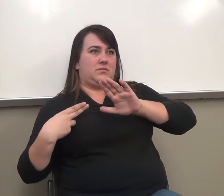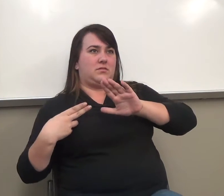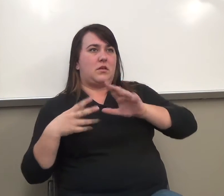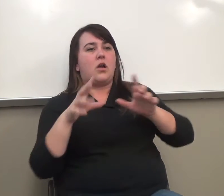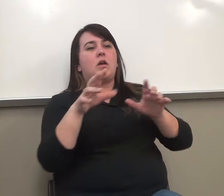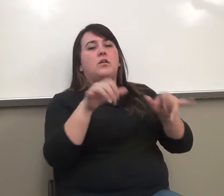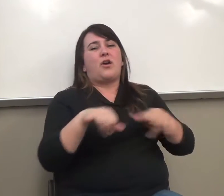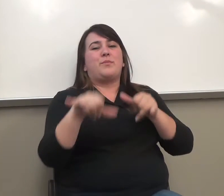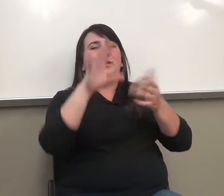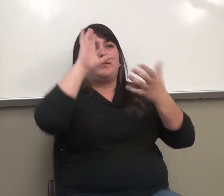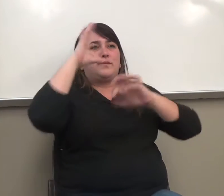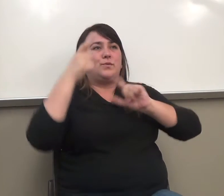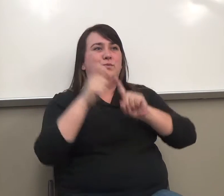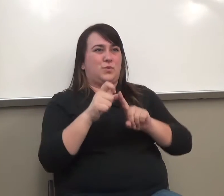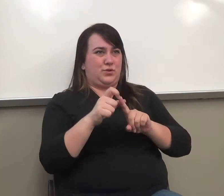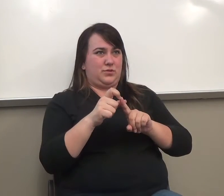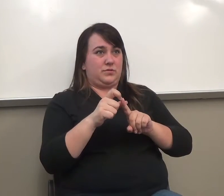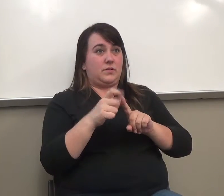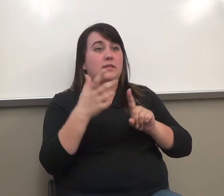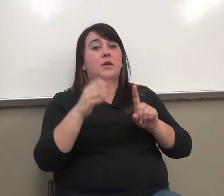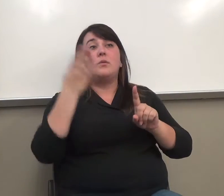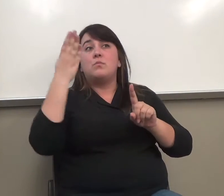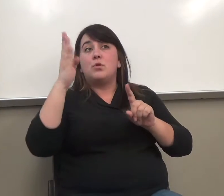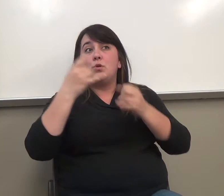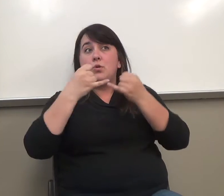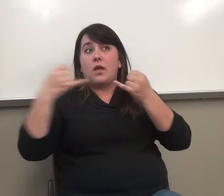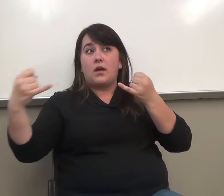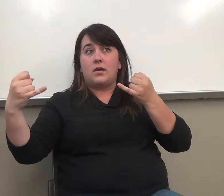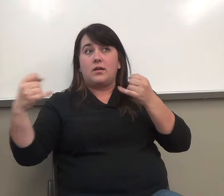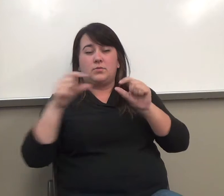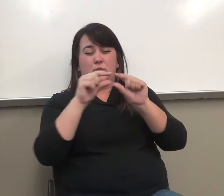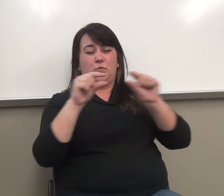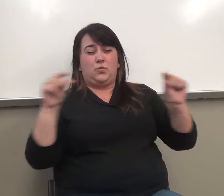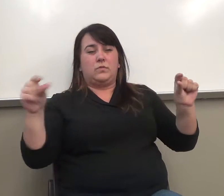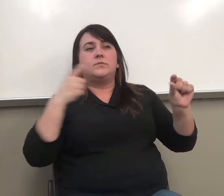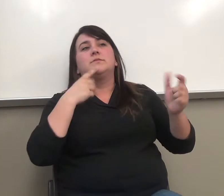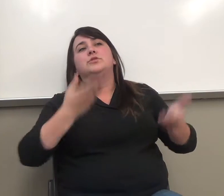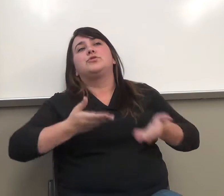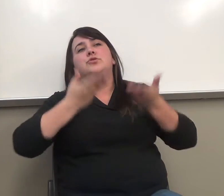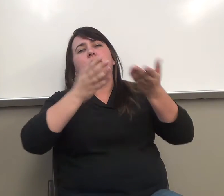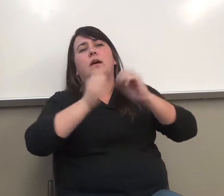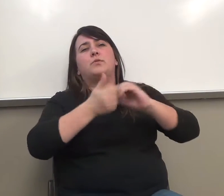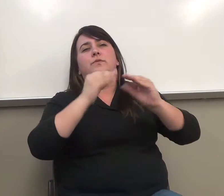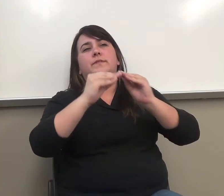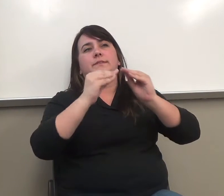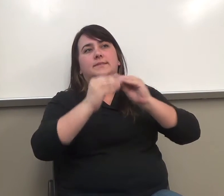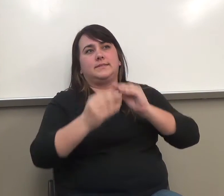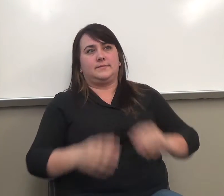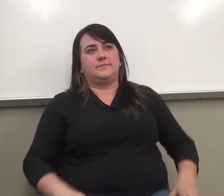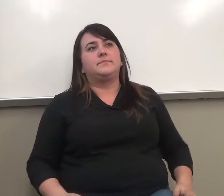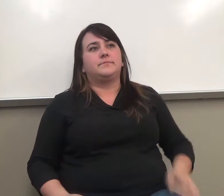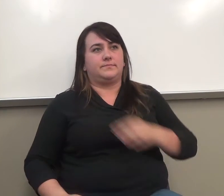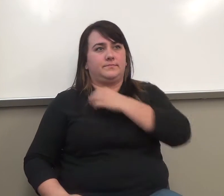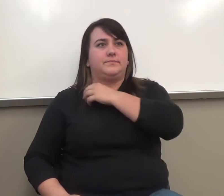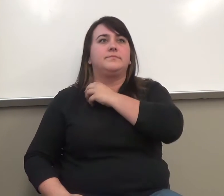word. Then in where the blue line is, it gives you a suggestion as to how to fix it, okay?